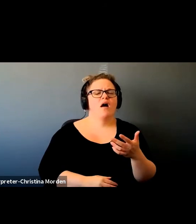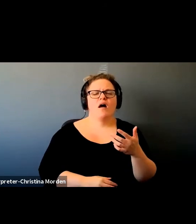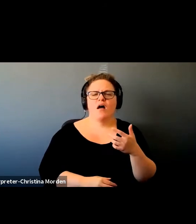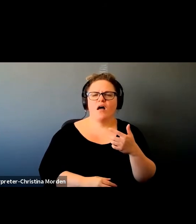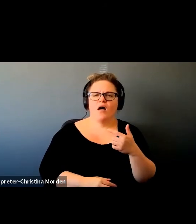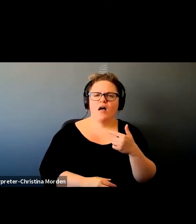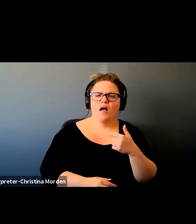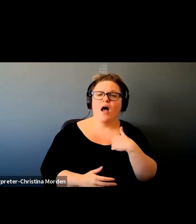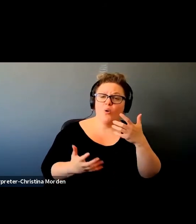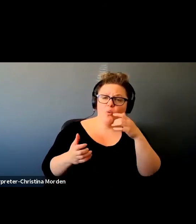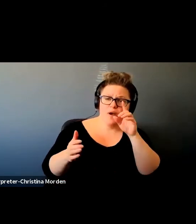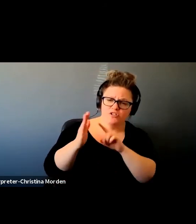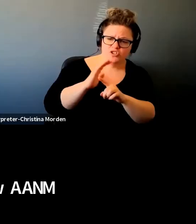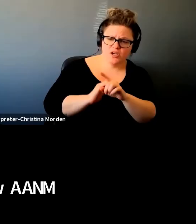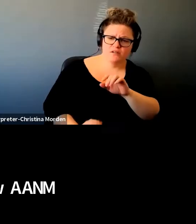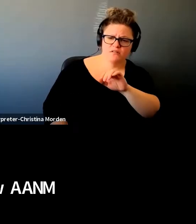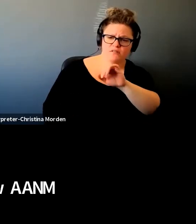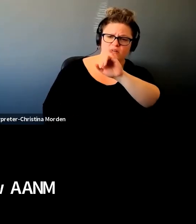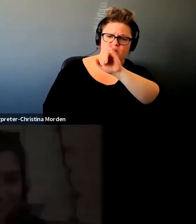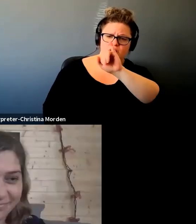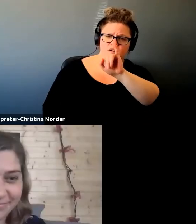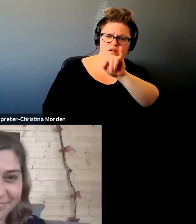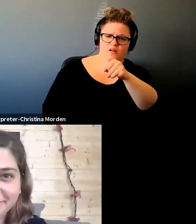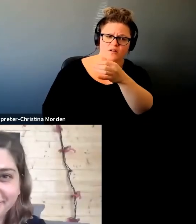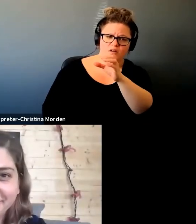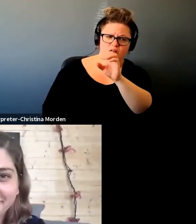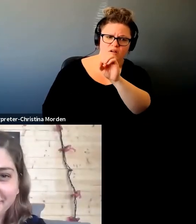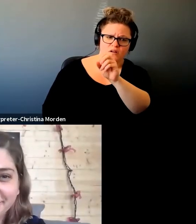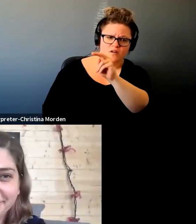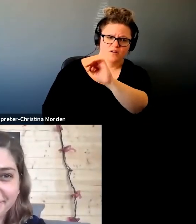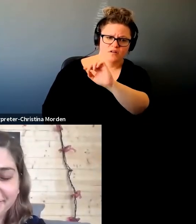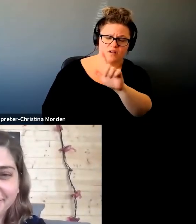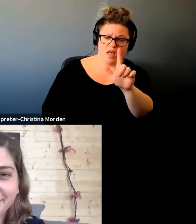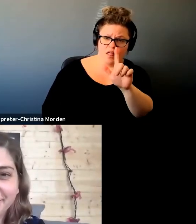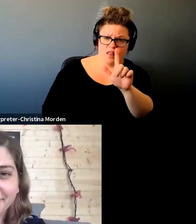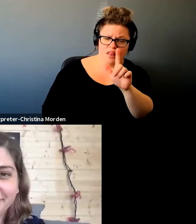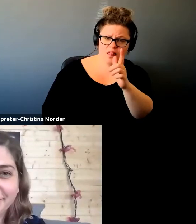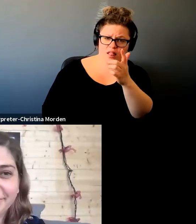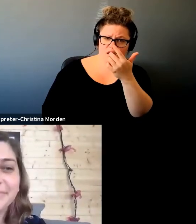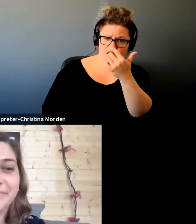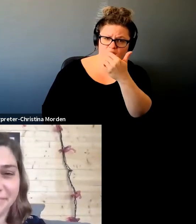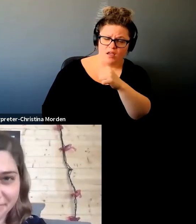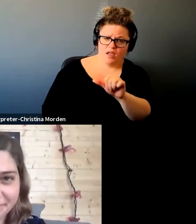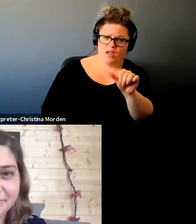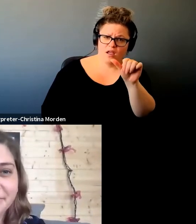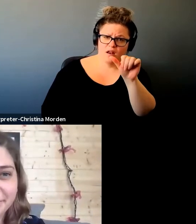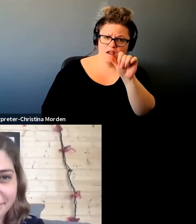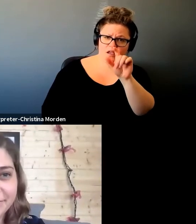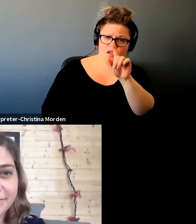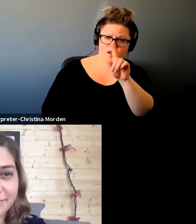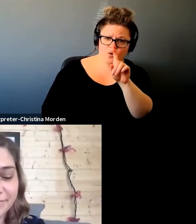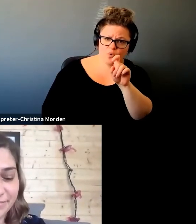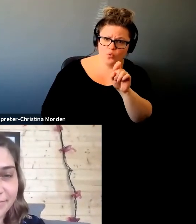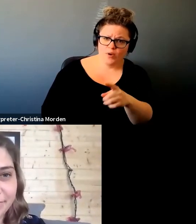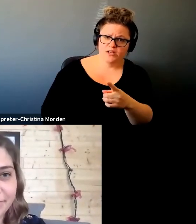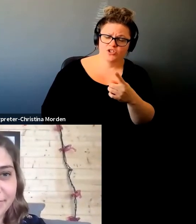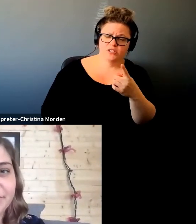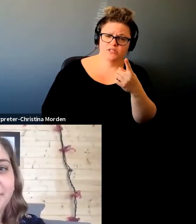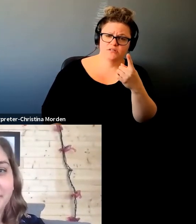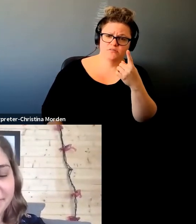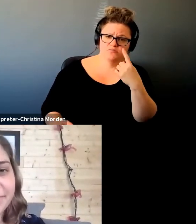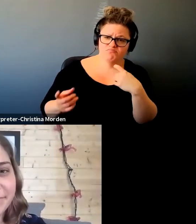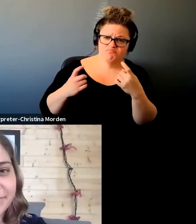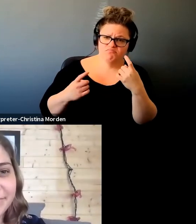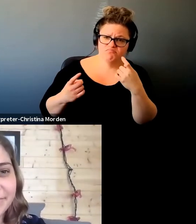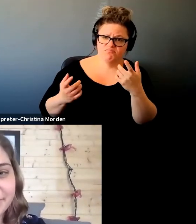check in with Janelle to see if there are people who have questions and queries. I'd love